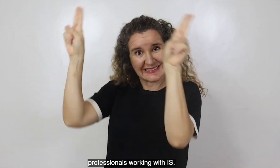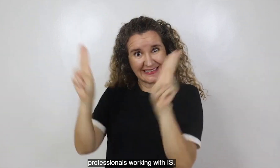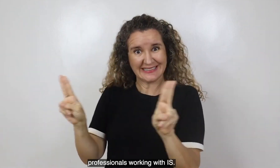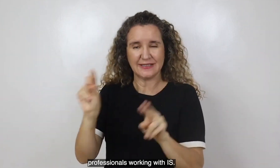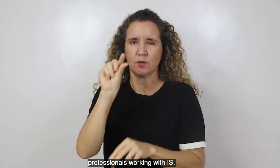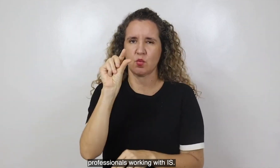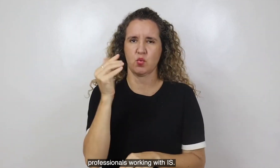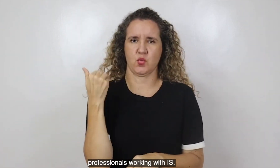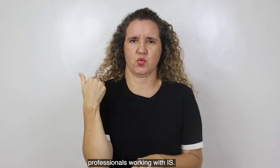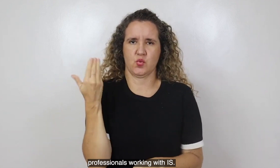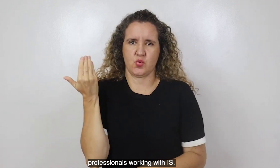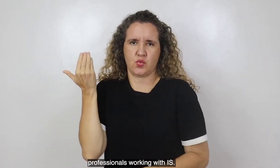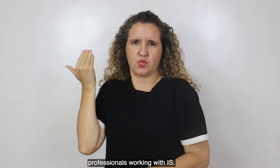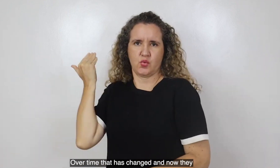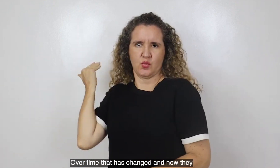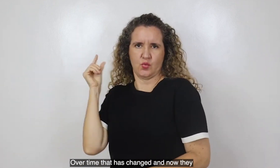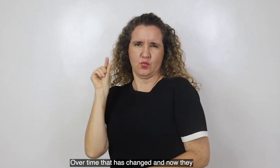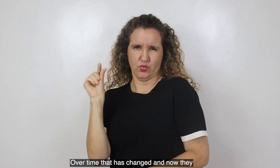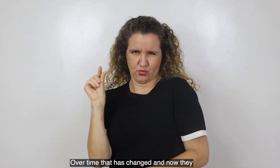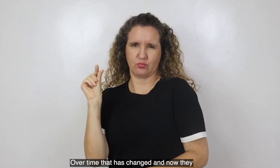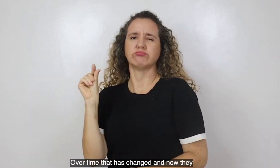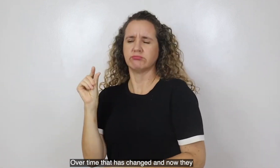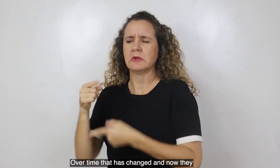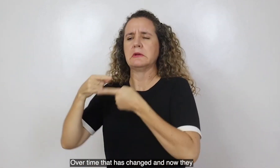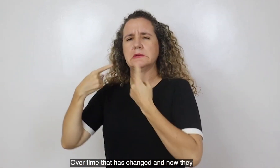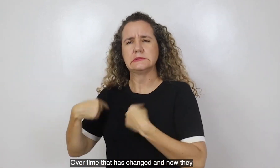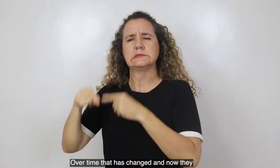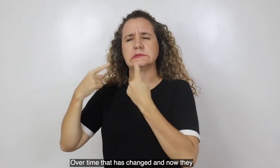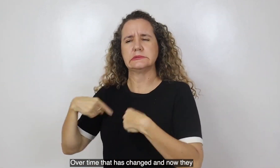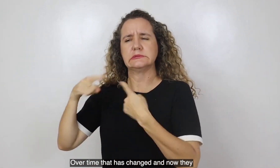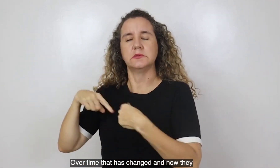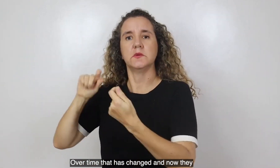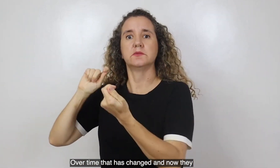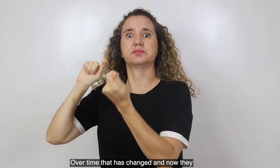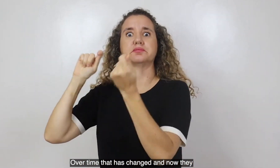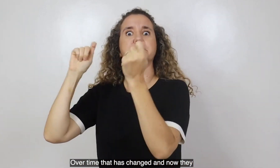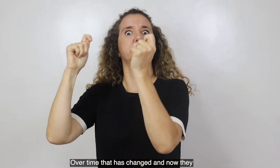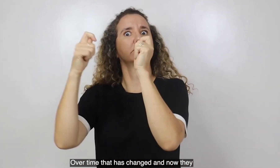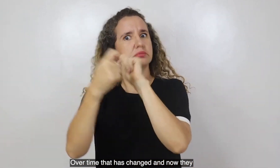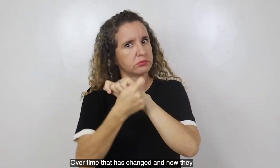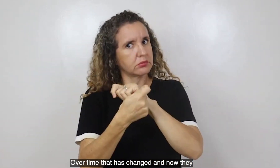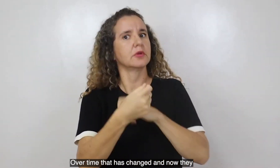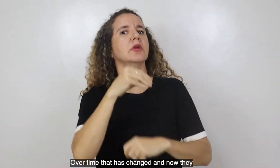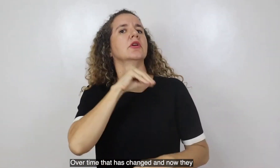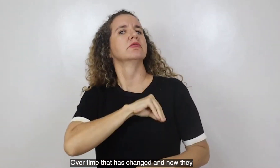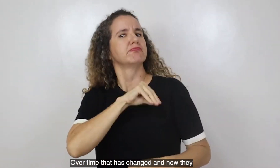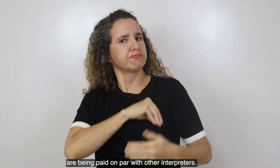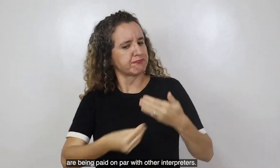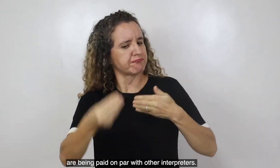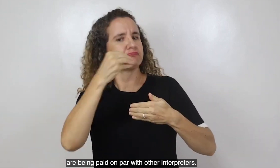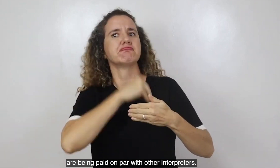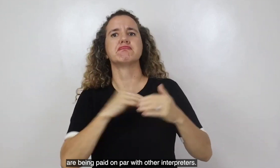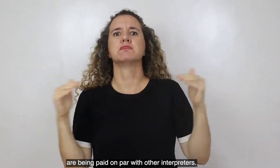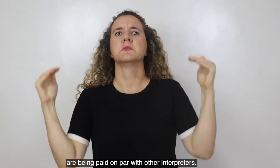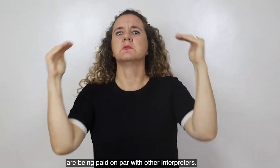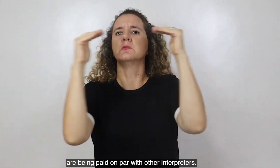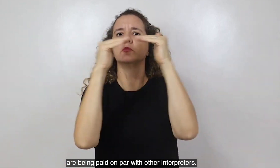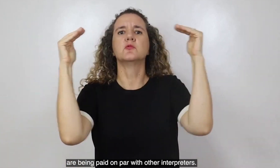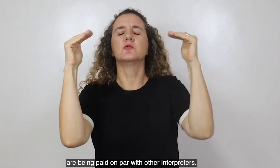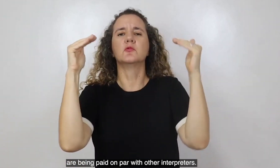not many professionals working with IS. Over time, that has changed, and now they are being paid on par